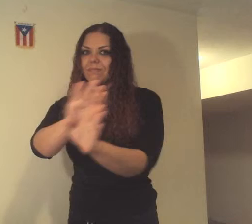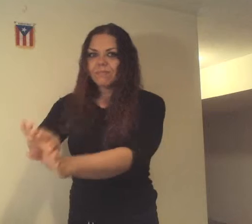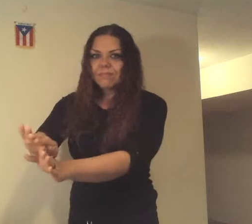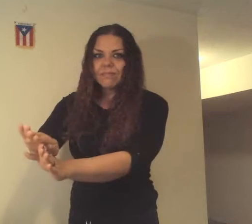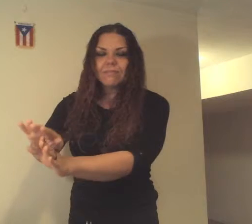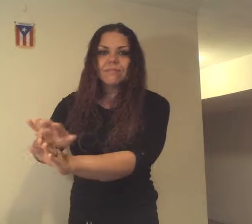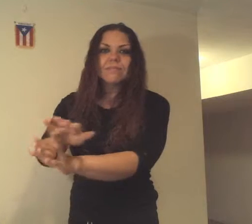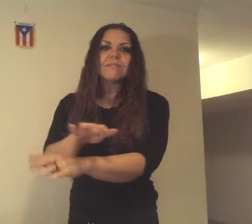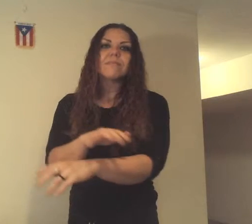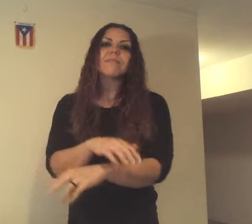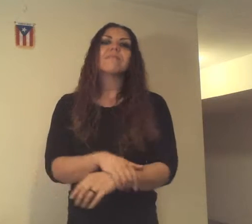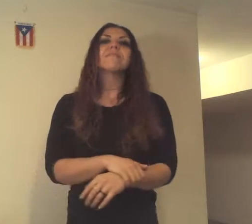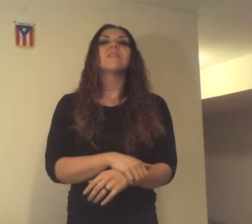surgeons. Surgeons are trained,